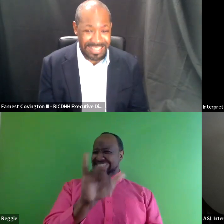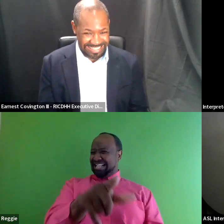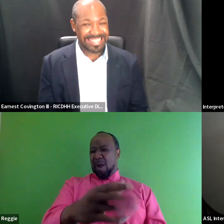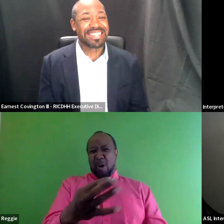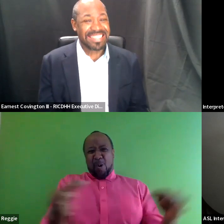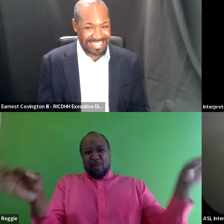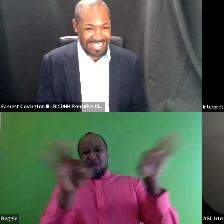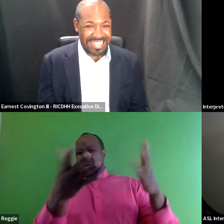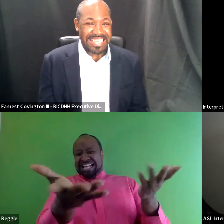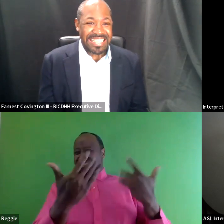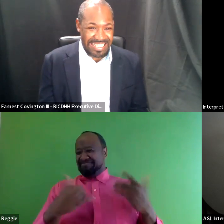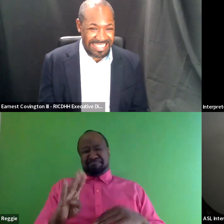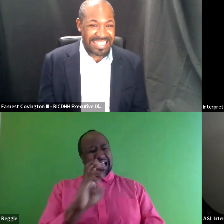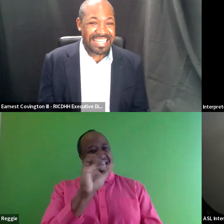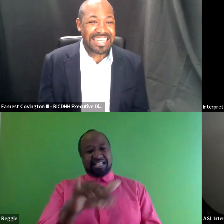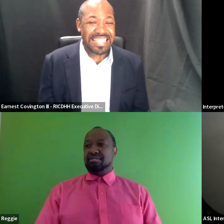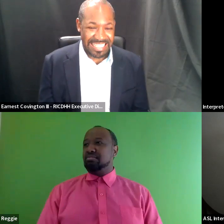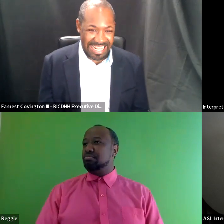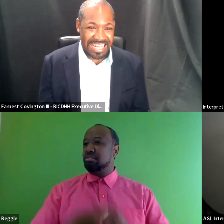And